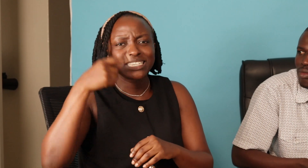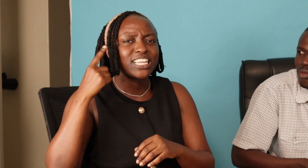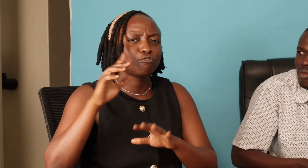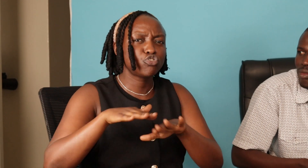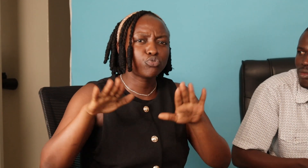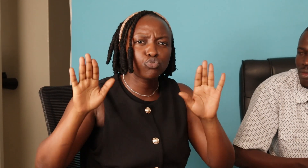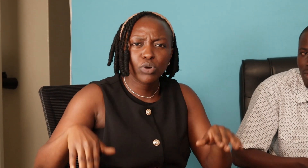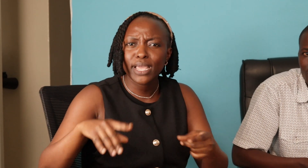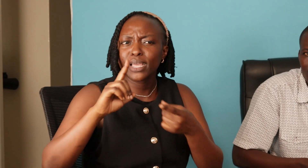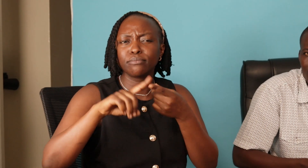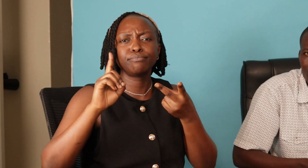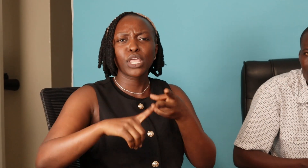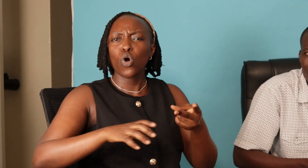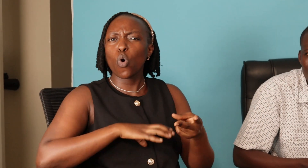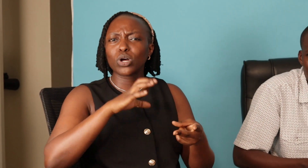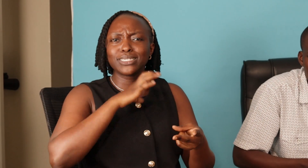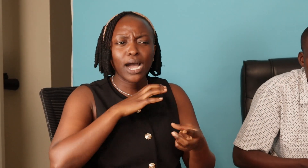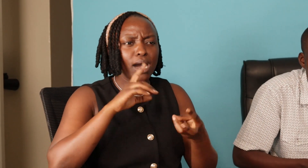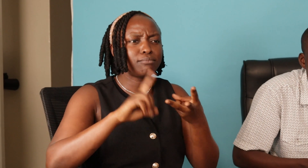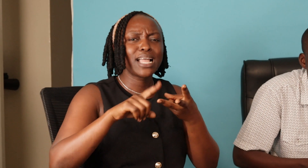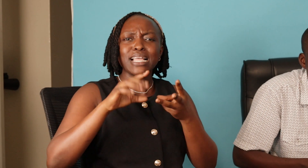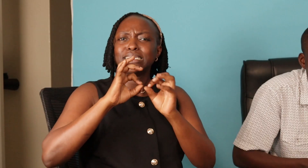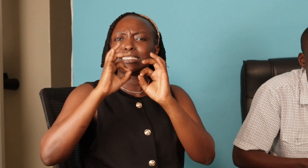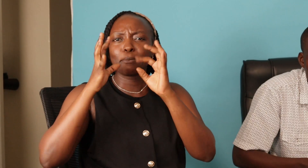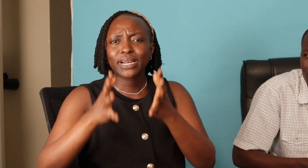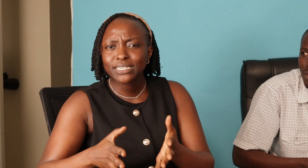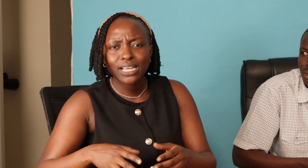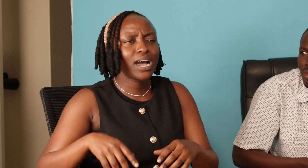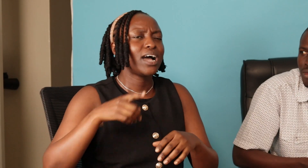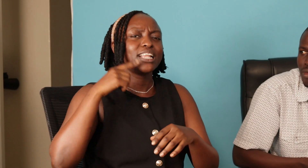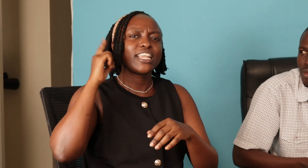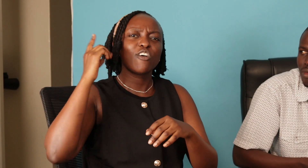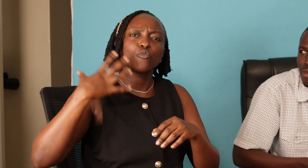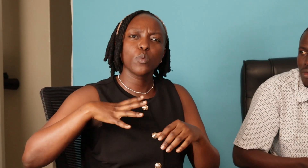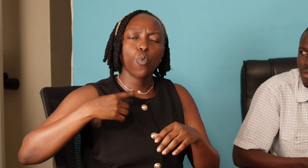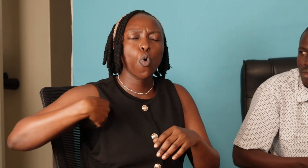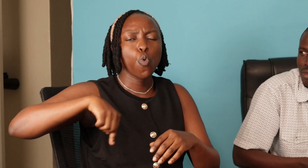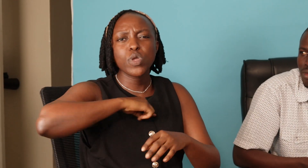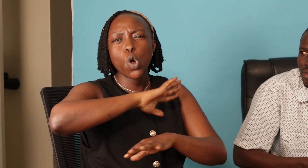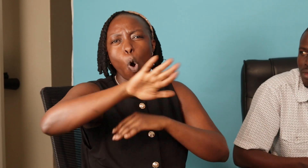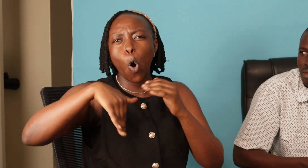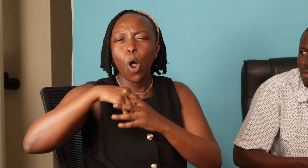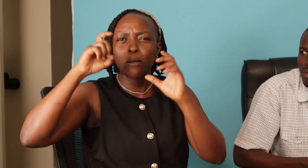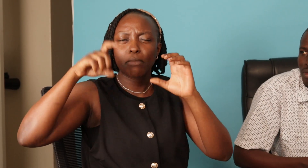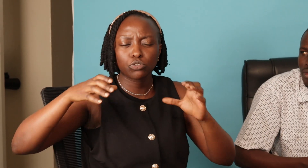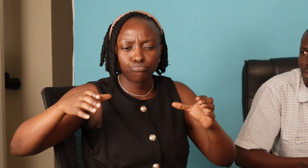a common goal. For parents of deaf children, children of deaf adults, sign language interpreters,